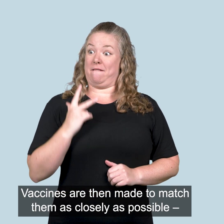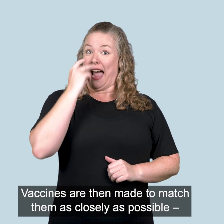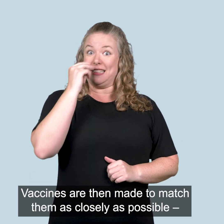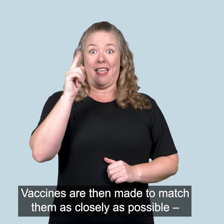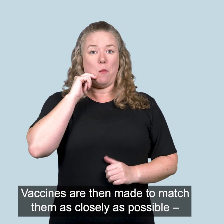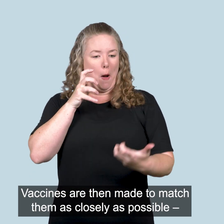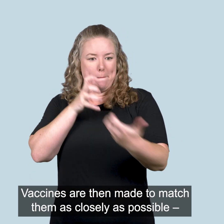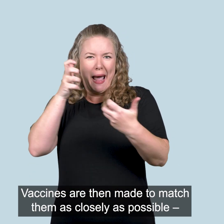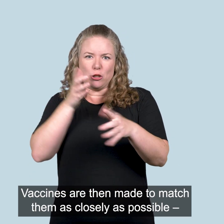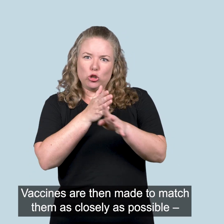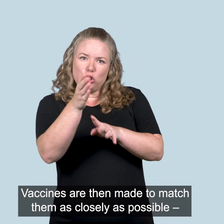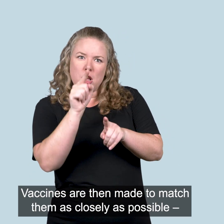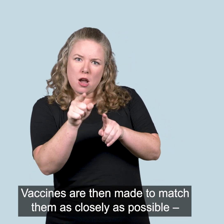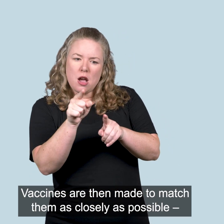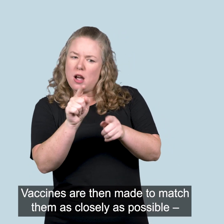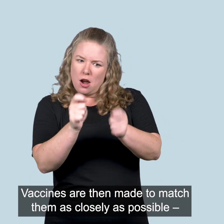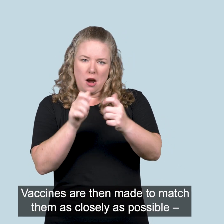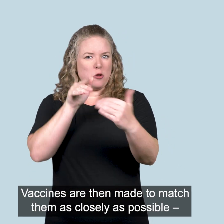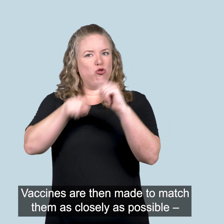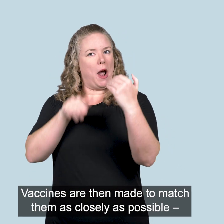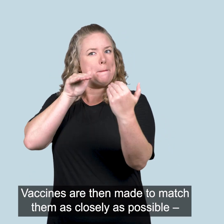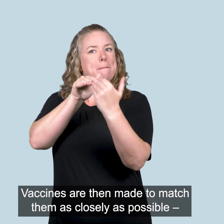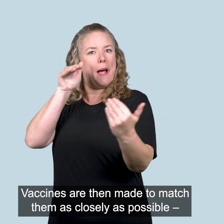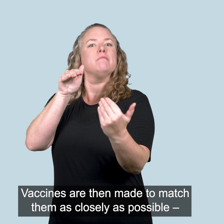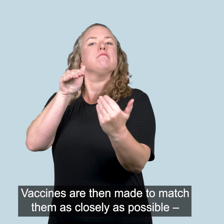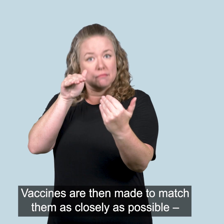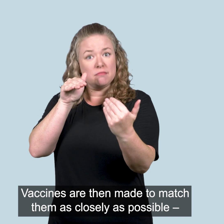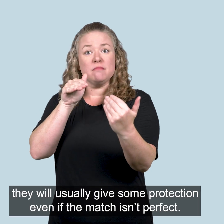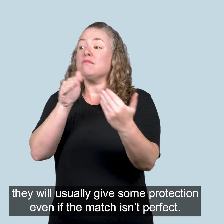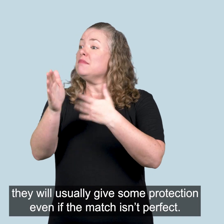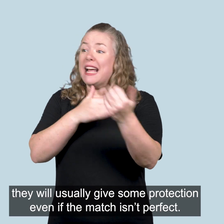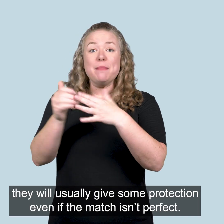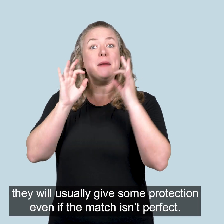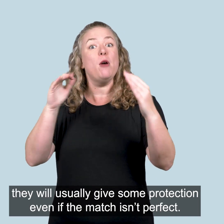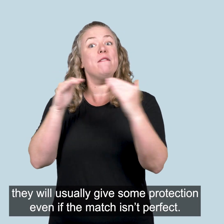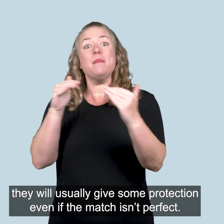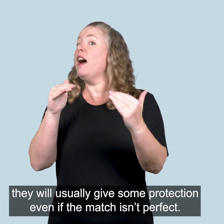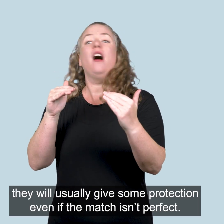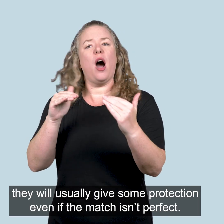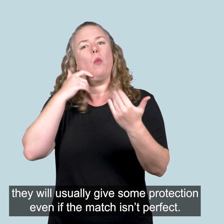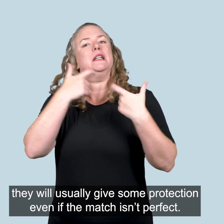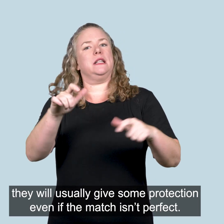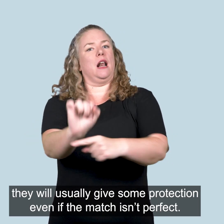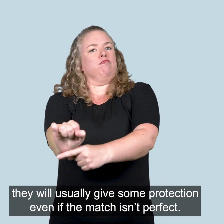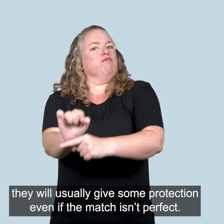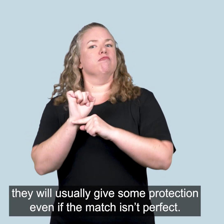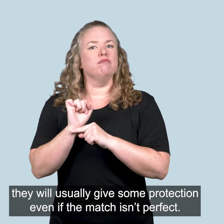Vaccines are then made to match them as closely as possible. They will usually give some protection even if the match